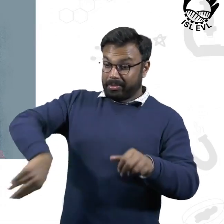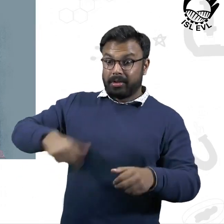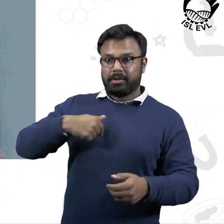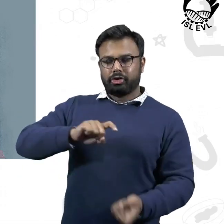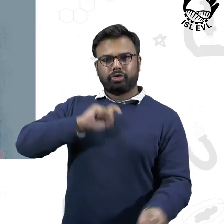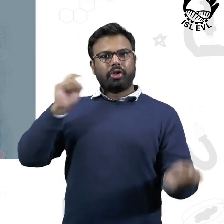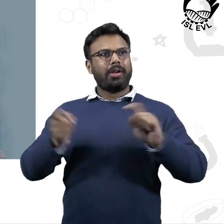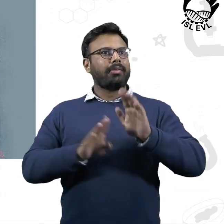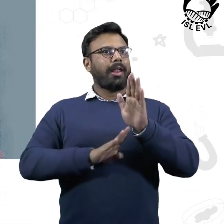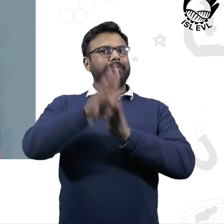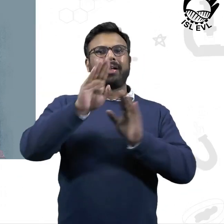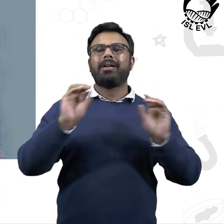further.